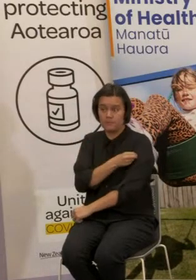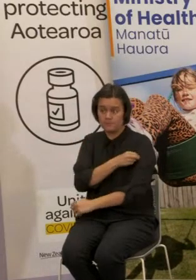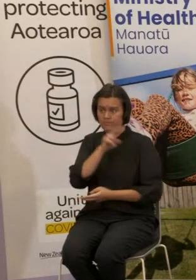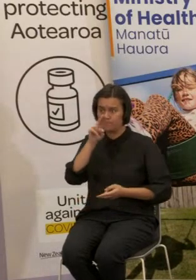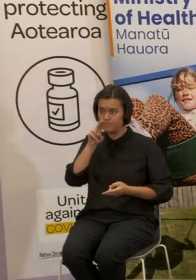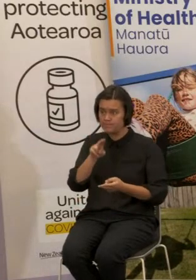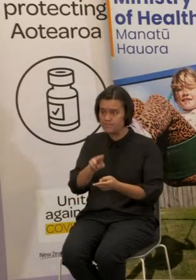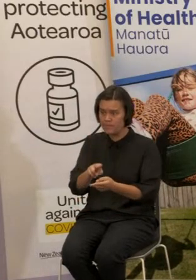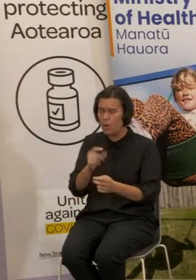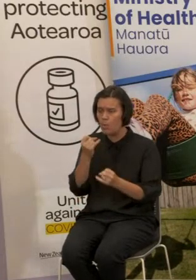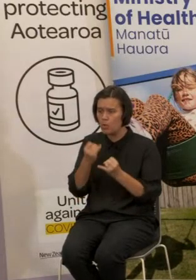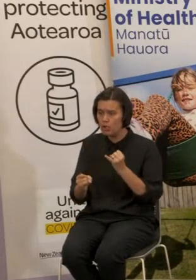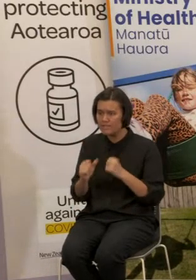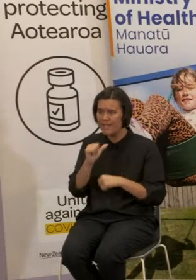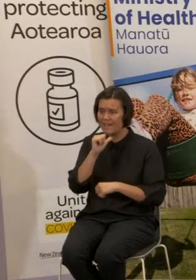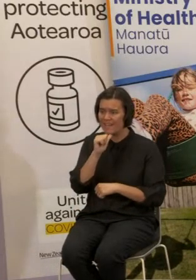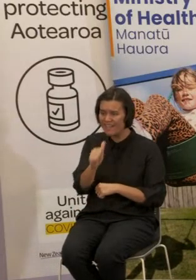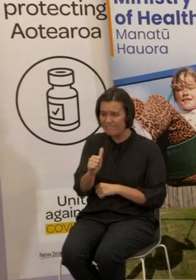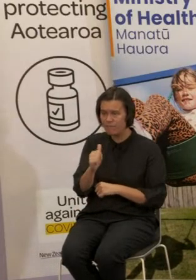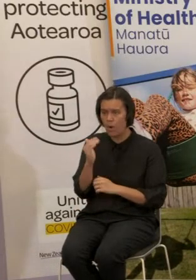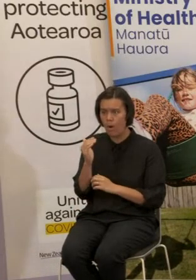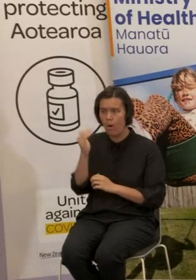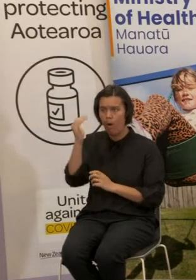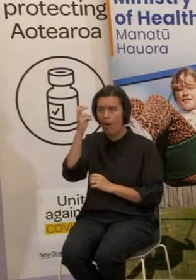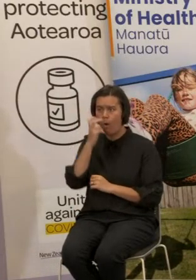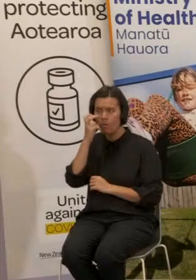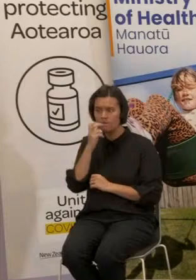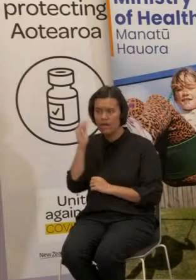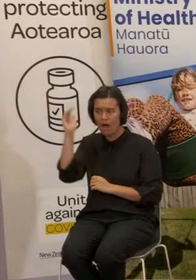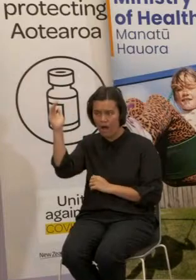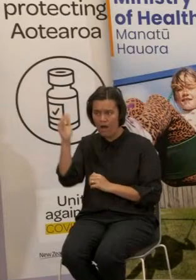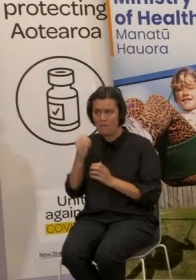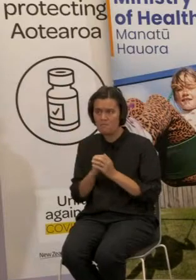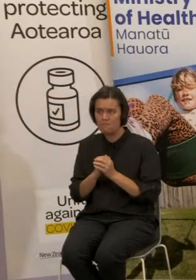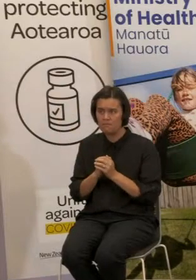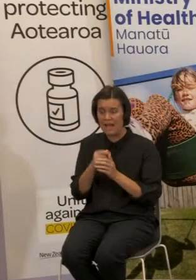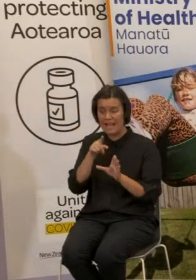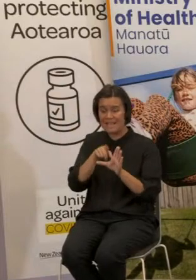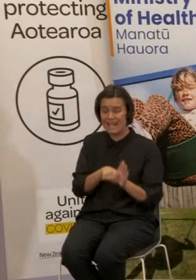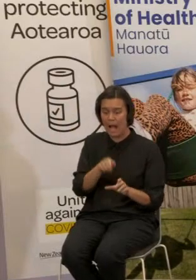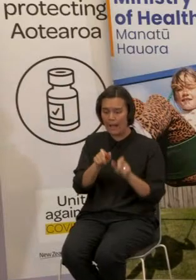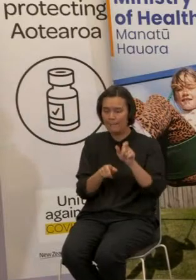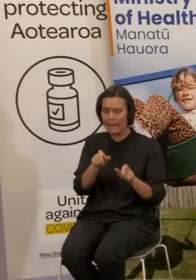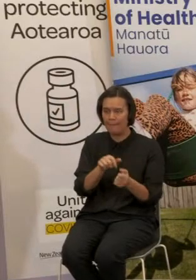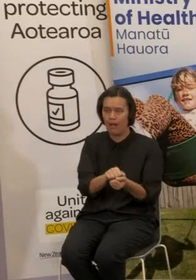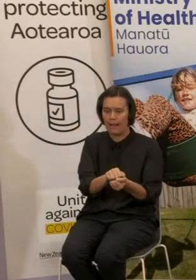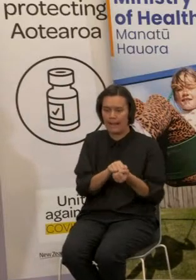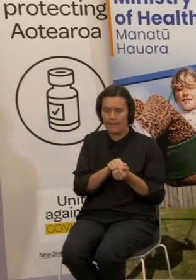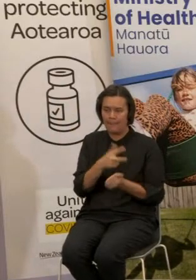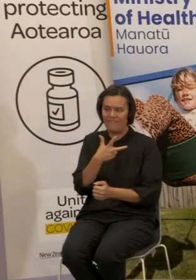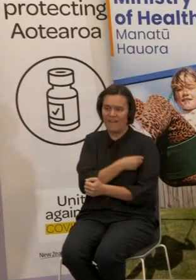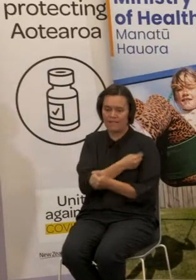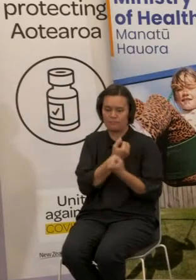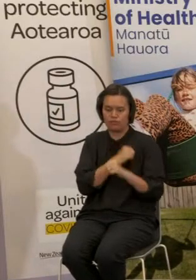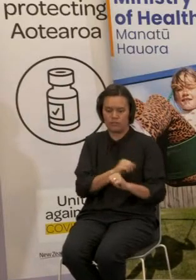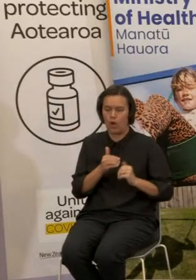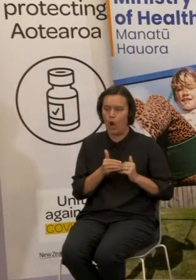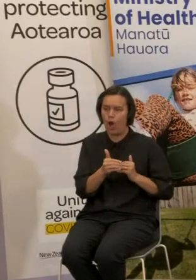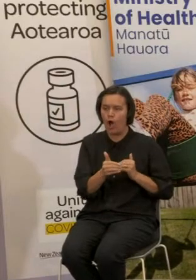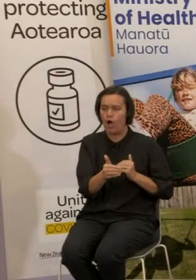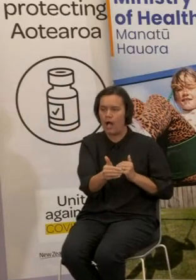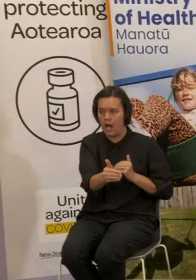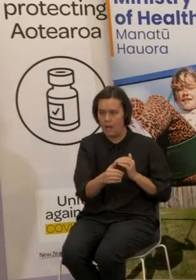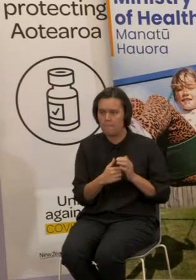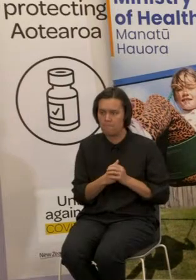with slightly older immune systems rather than some of the more young immune systems in the room. And it's more likely with people with significant